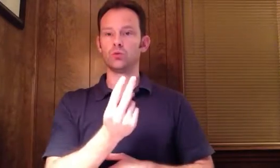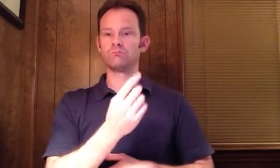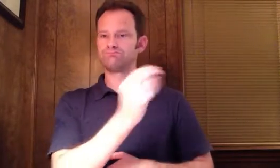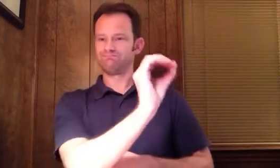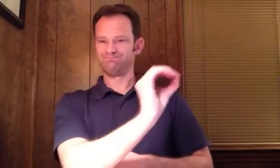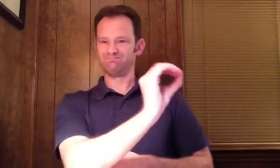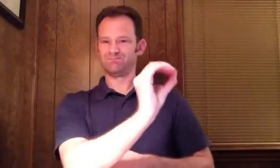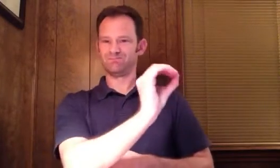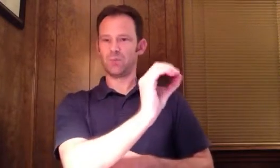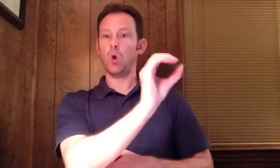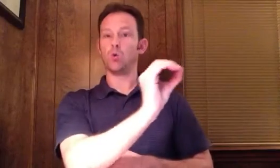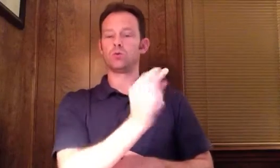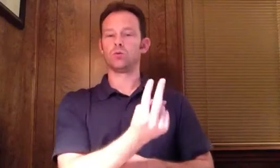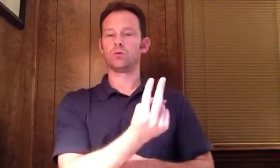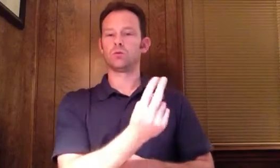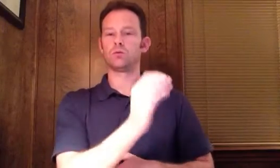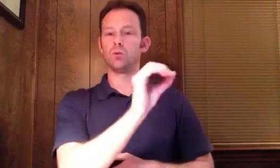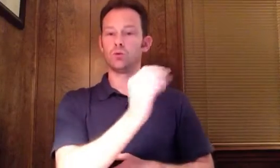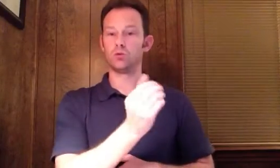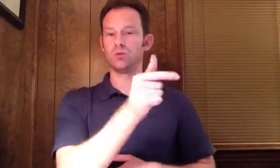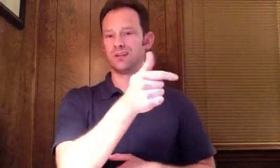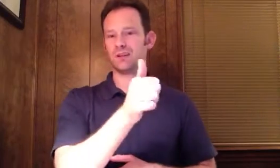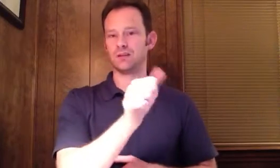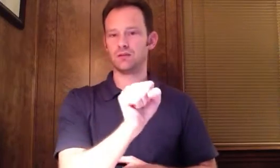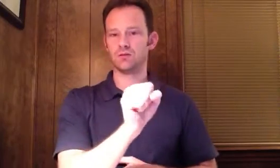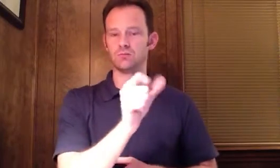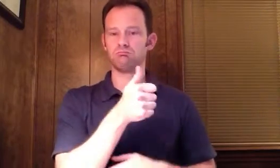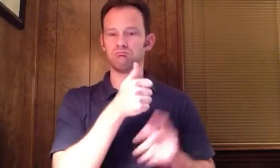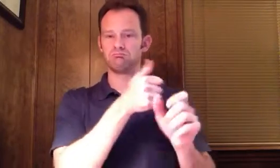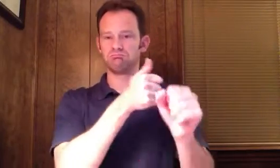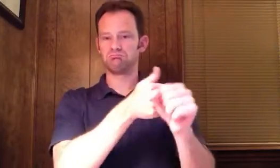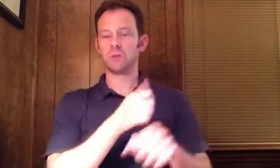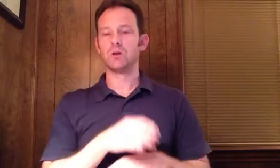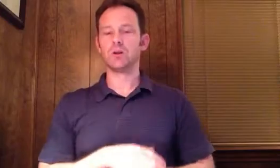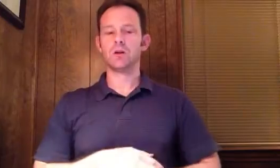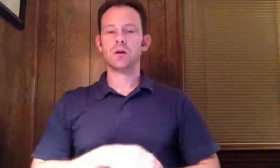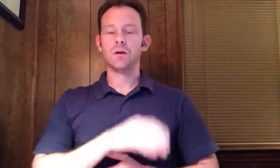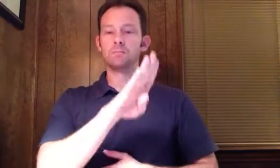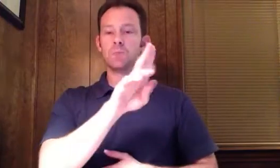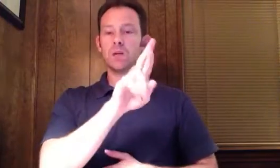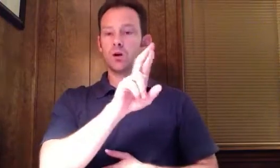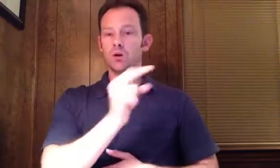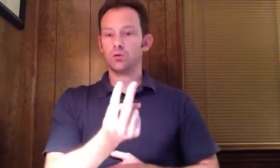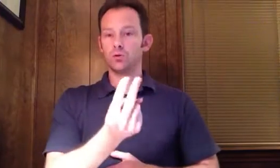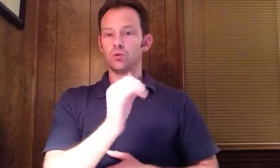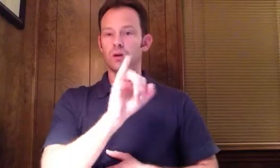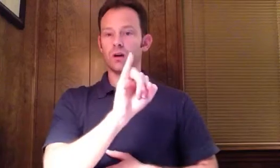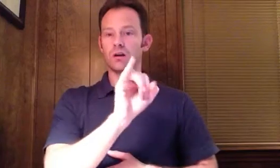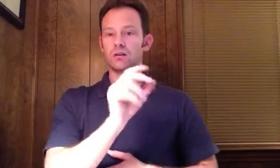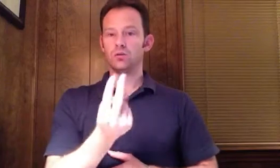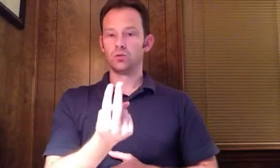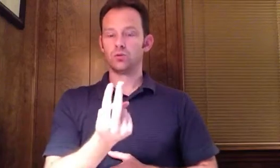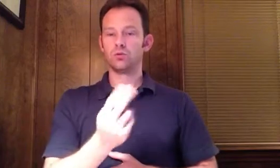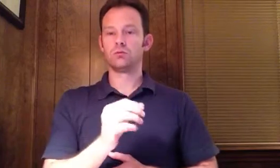want oxygen gas, we write O2. If we want bromine gas, it's Br2. Iodine gas, it's I2. Nitrogen gas,